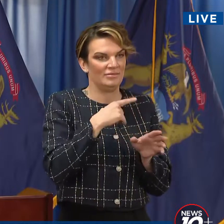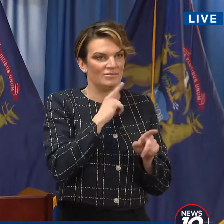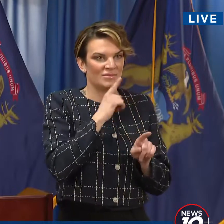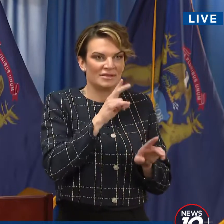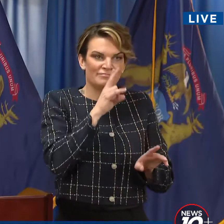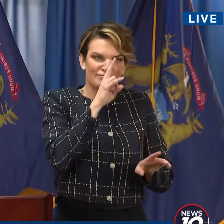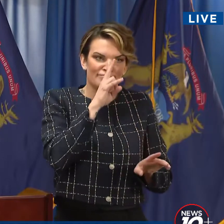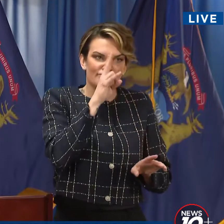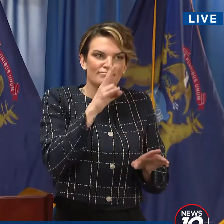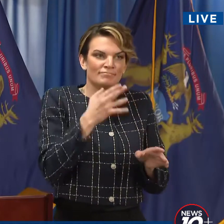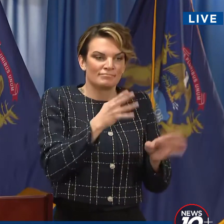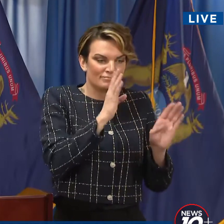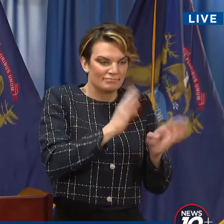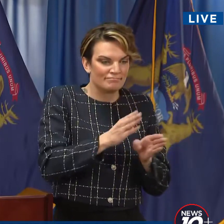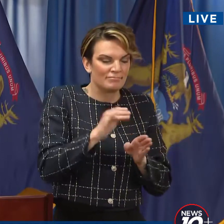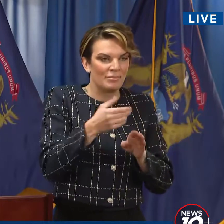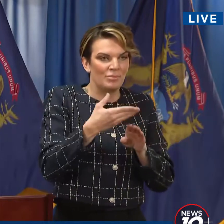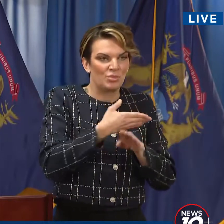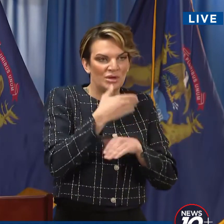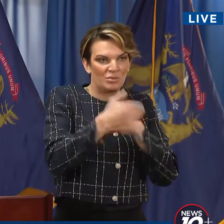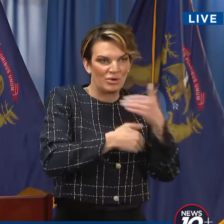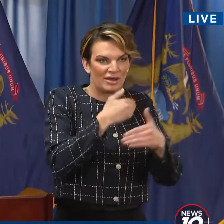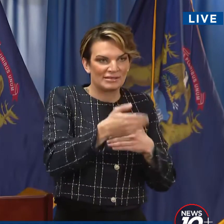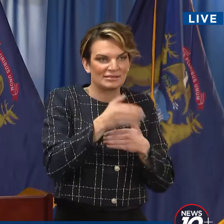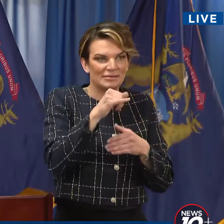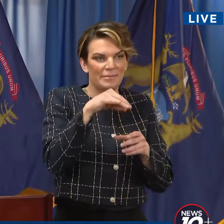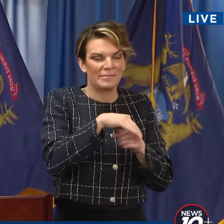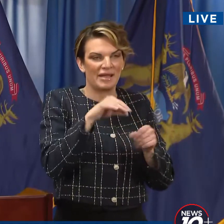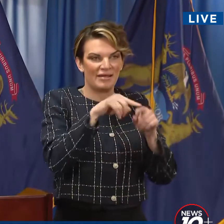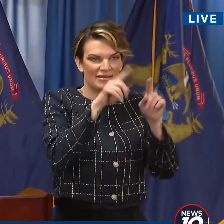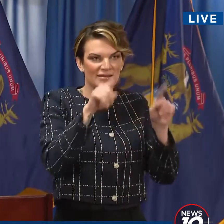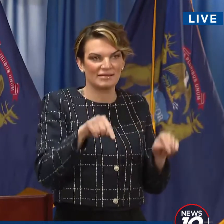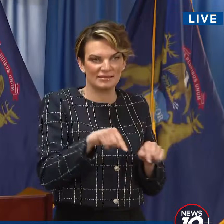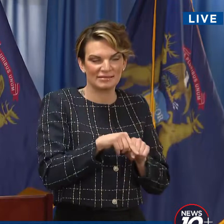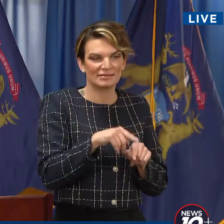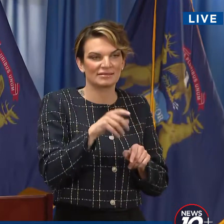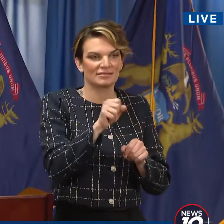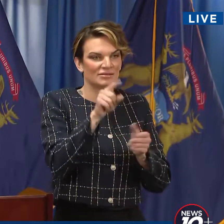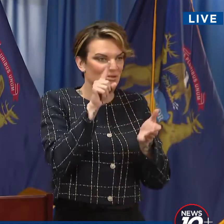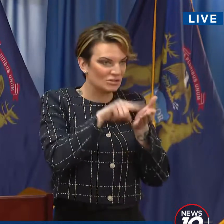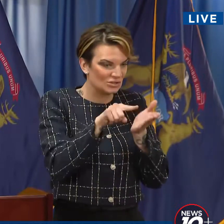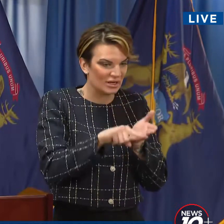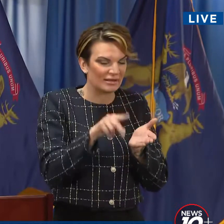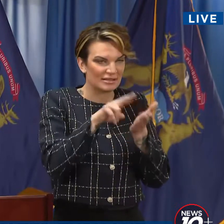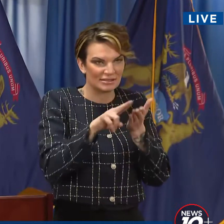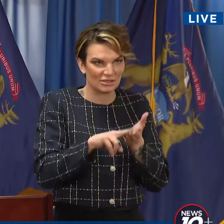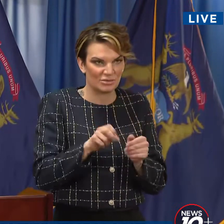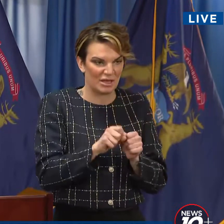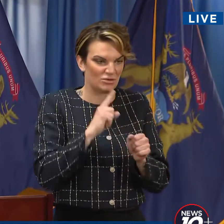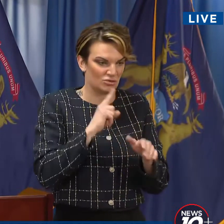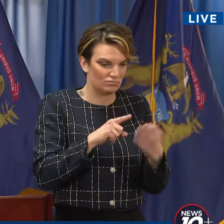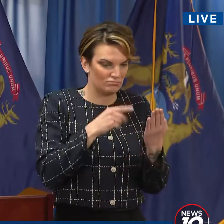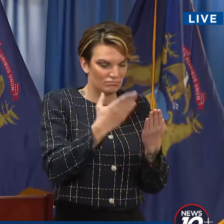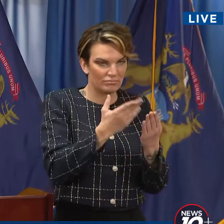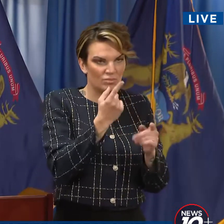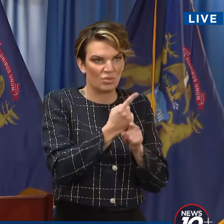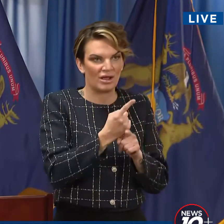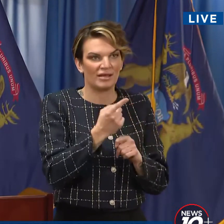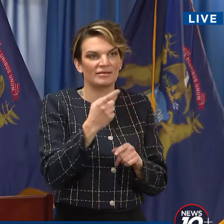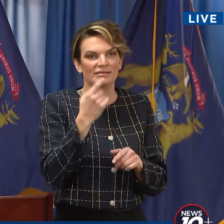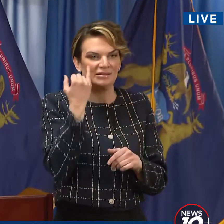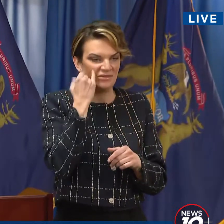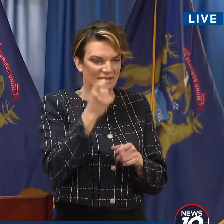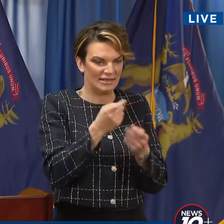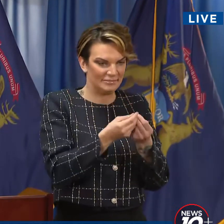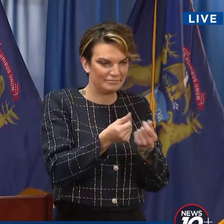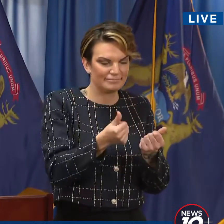focus on pre-processing every ballot before sending it to be tabulated, checking those signatures, seeing if any need to be cured. Things like